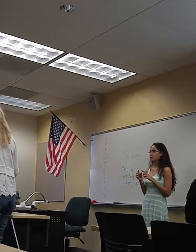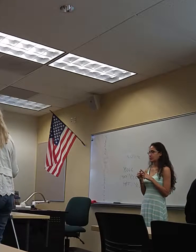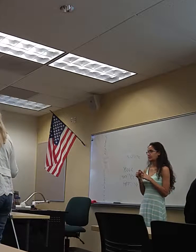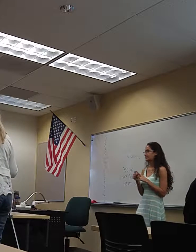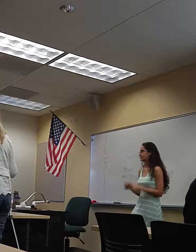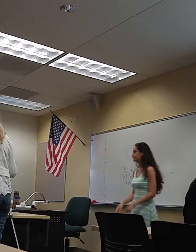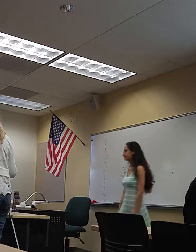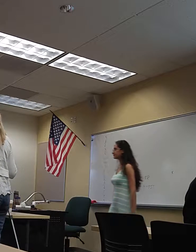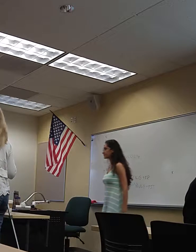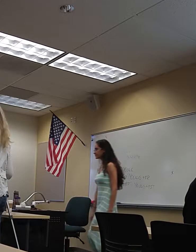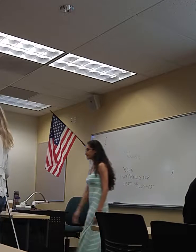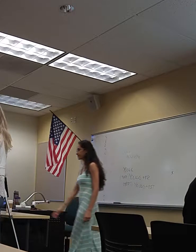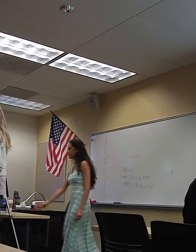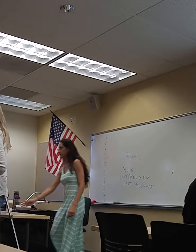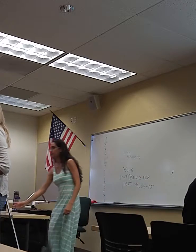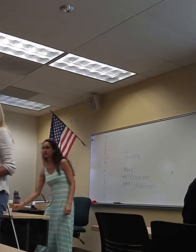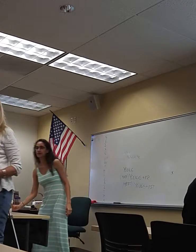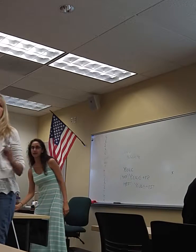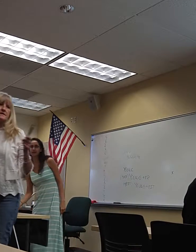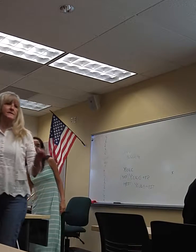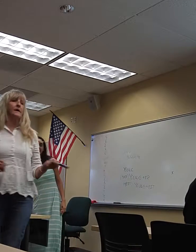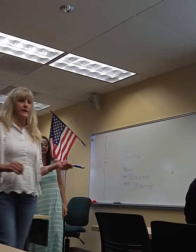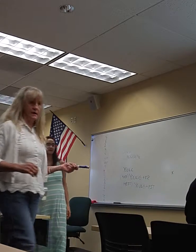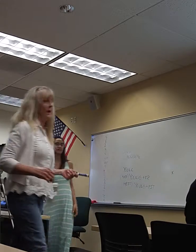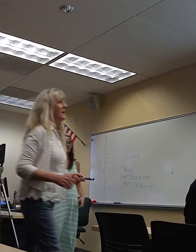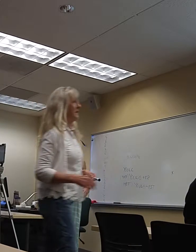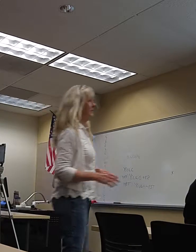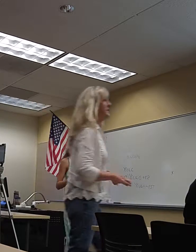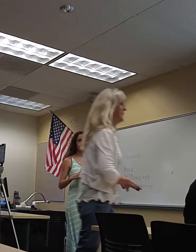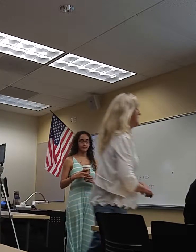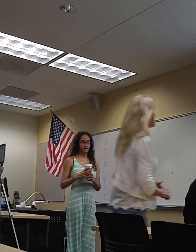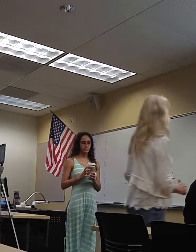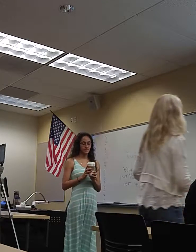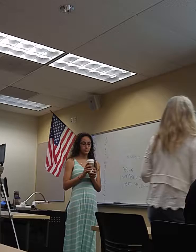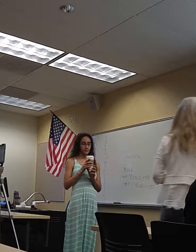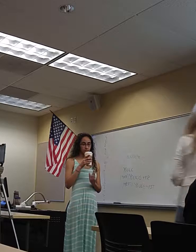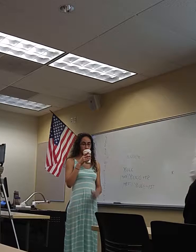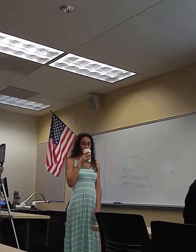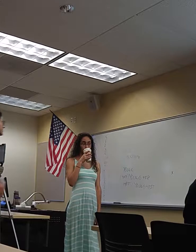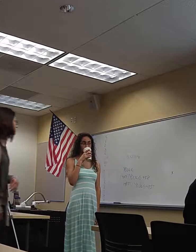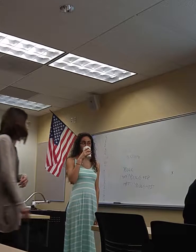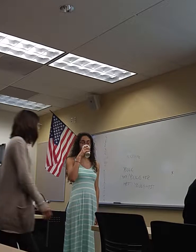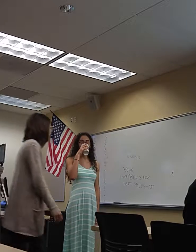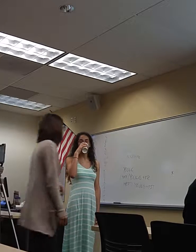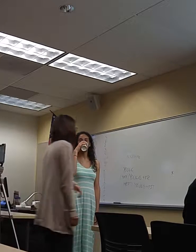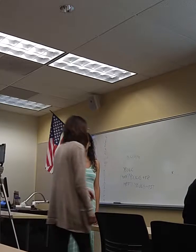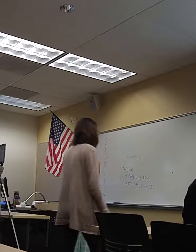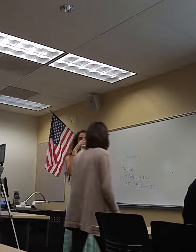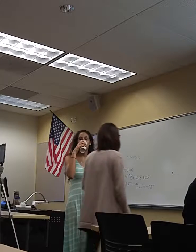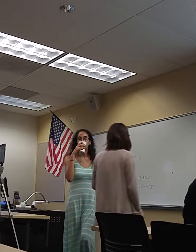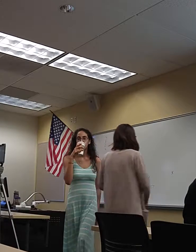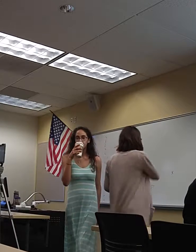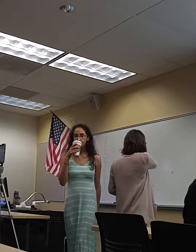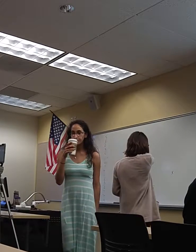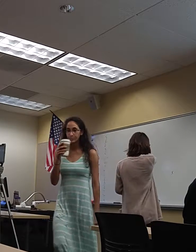morphology is the study of, yes, the study of the lexical items. And I just said that to